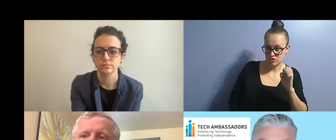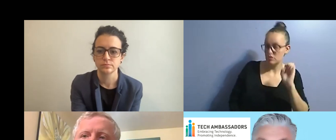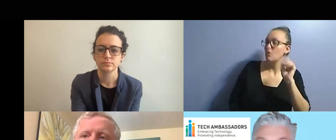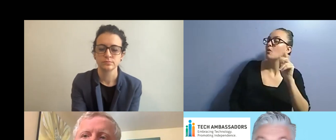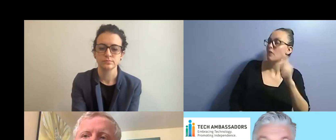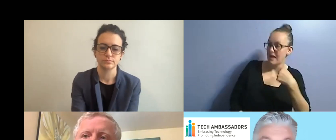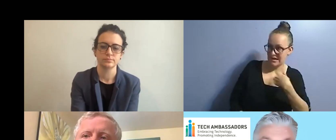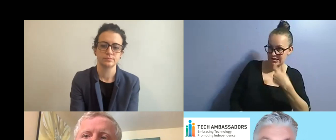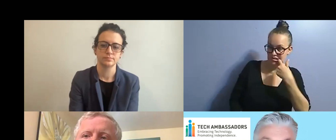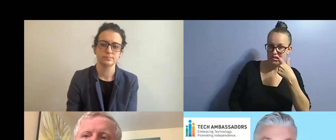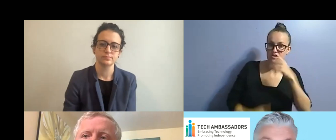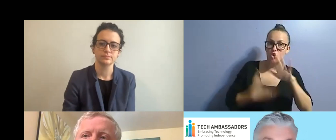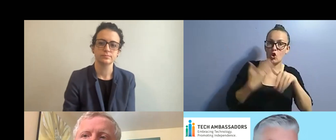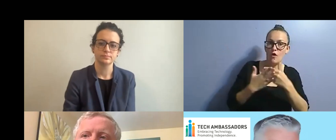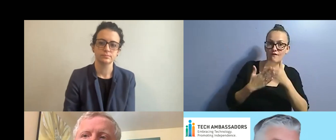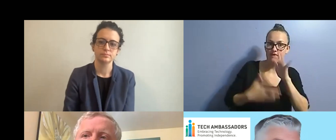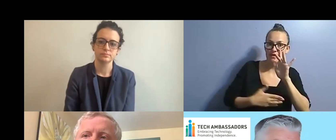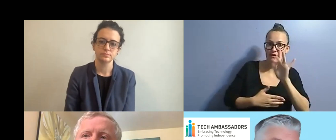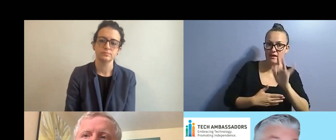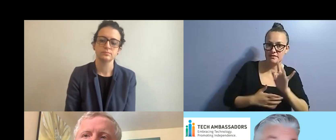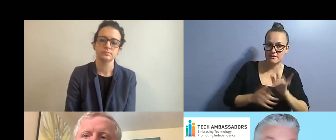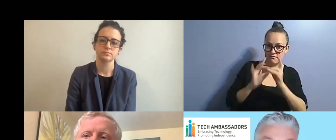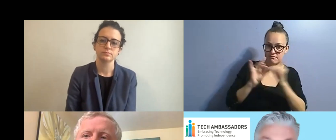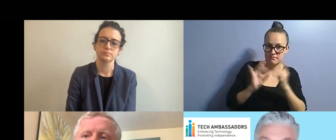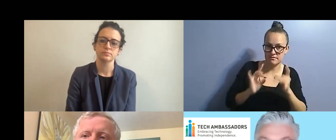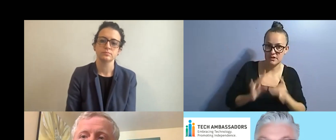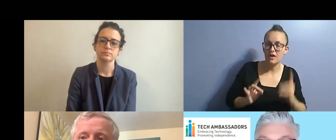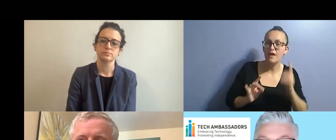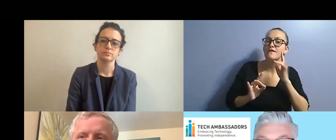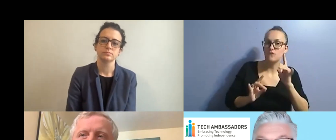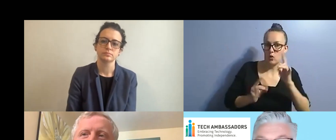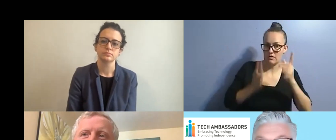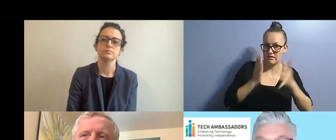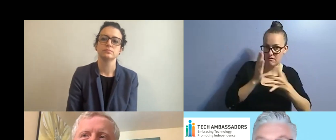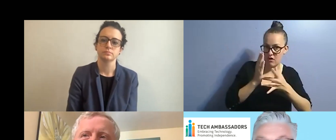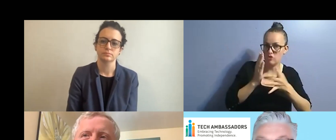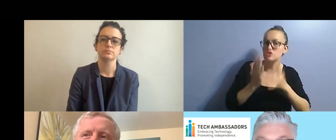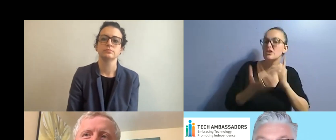links for all of those technologies, and I did include PenFriend in there.